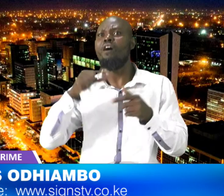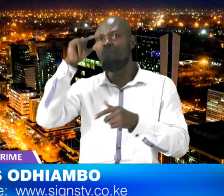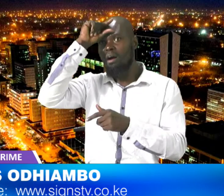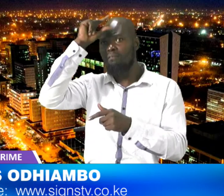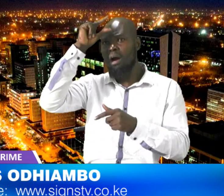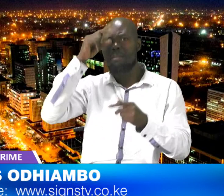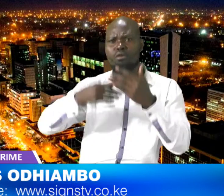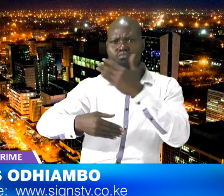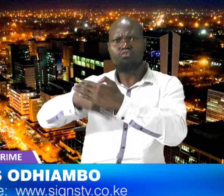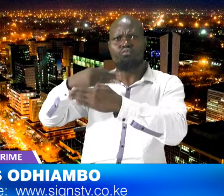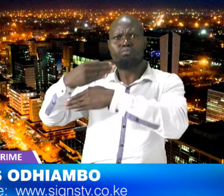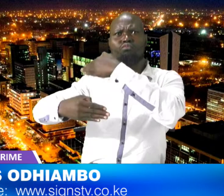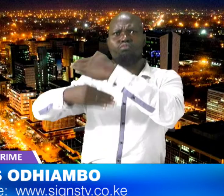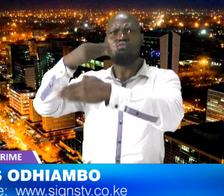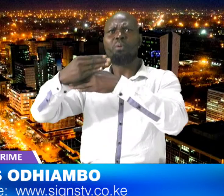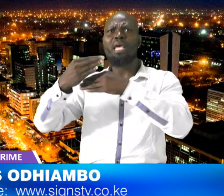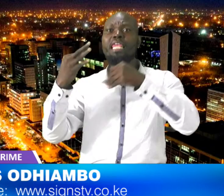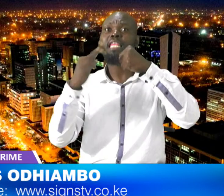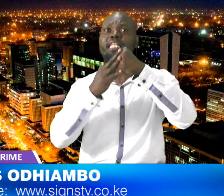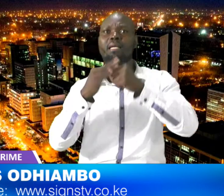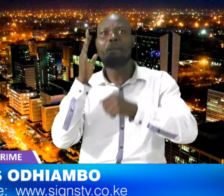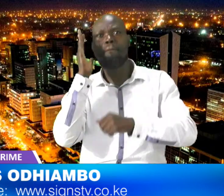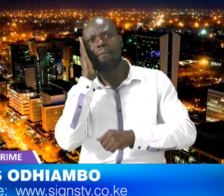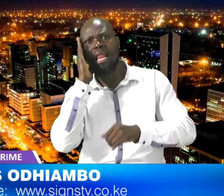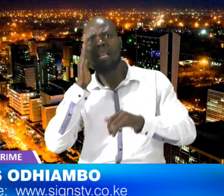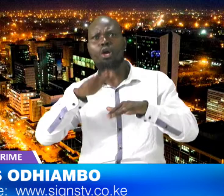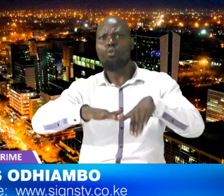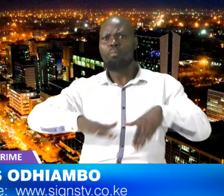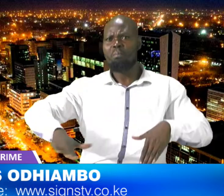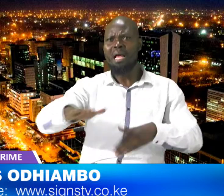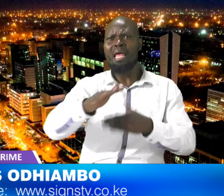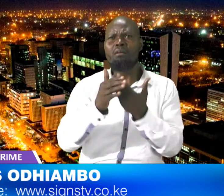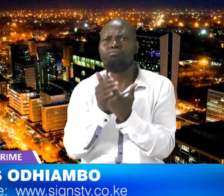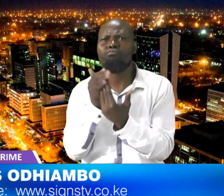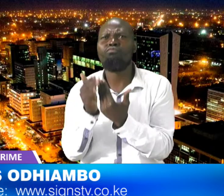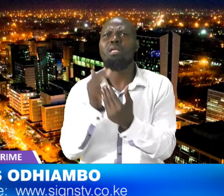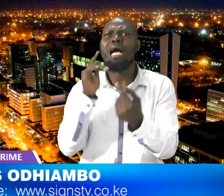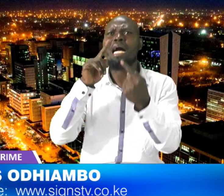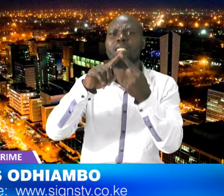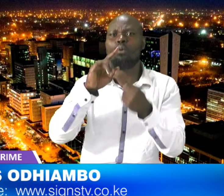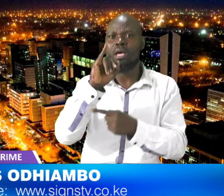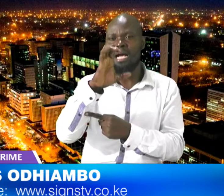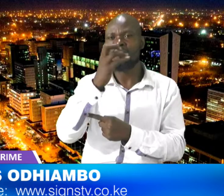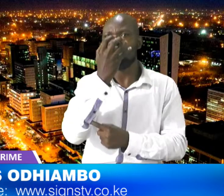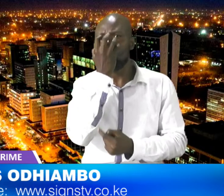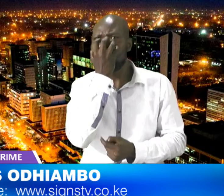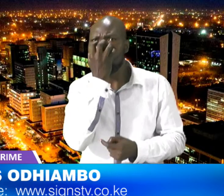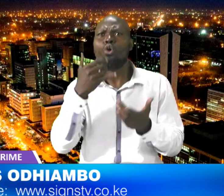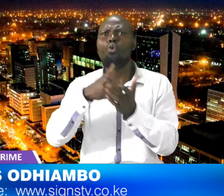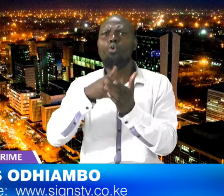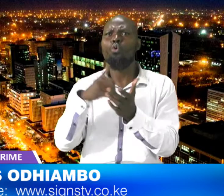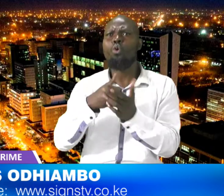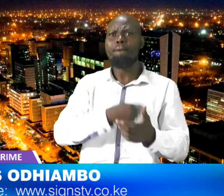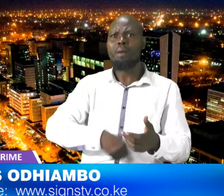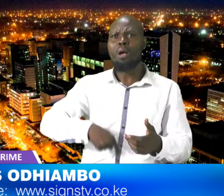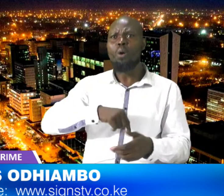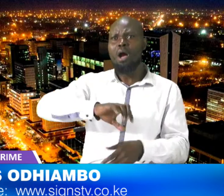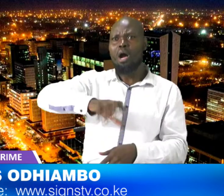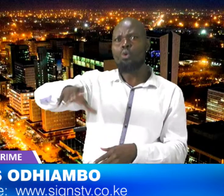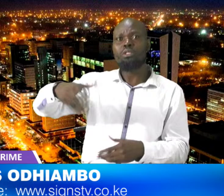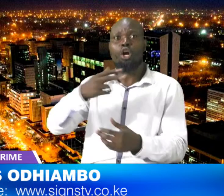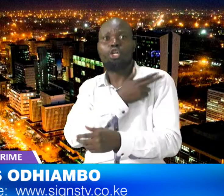MISHDP2, the government is building an 8-bed intensive care unit at the